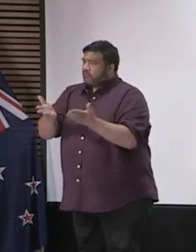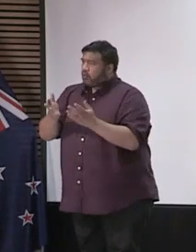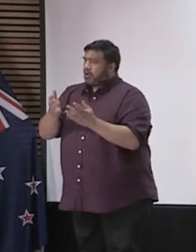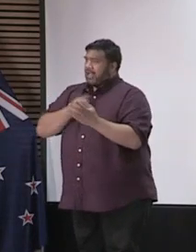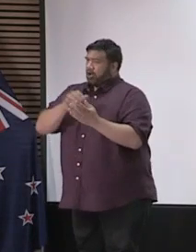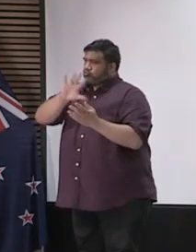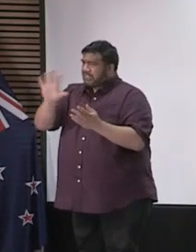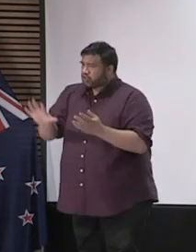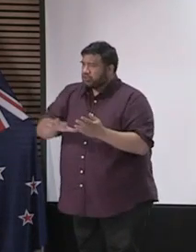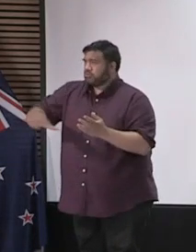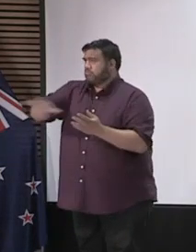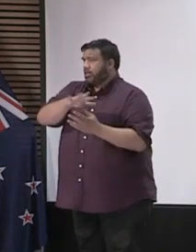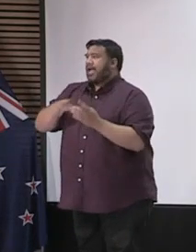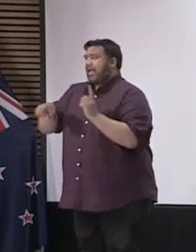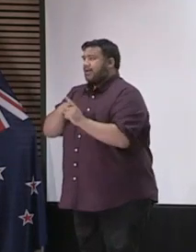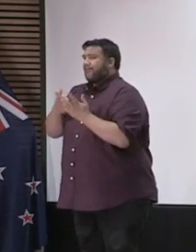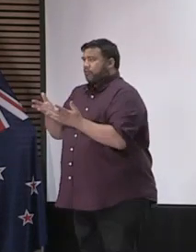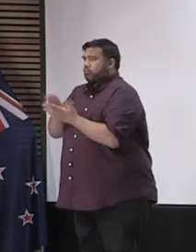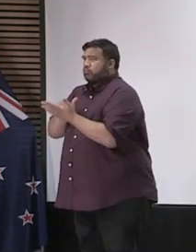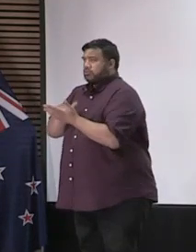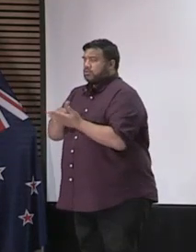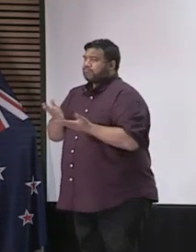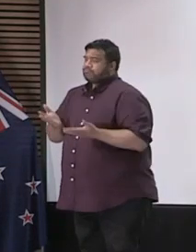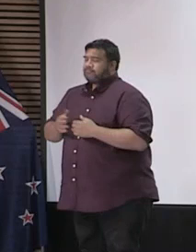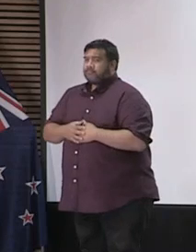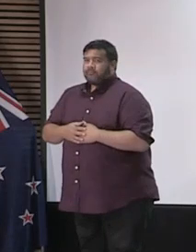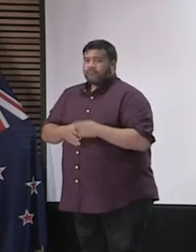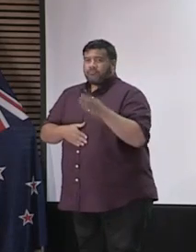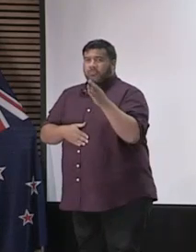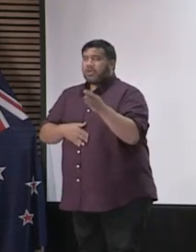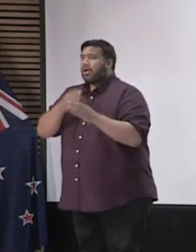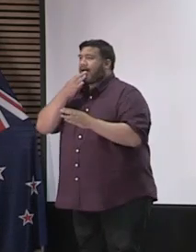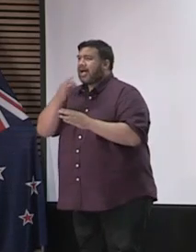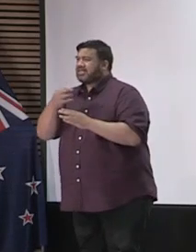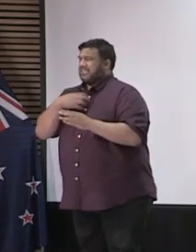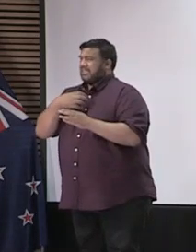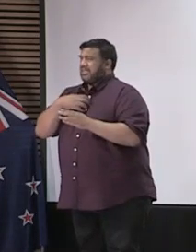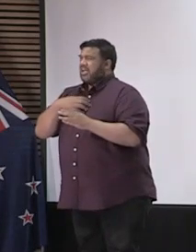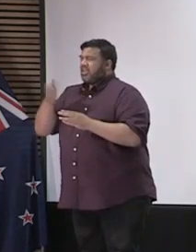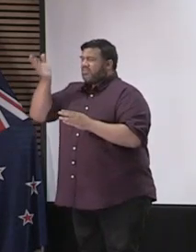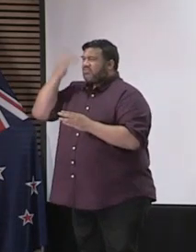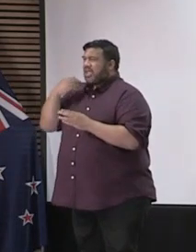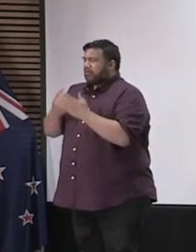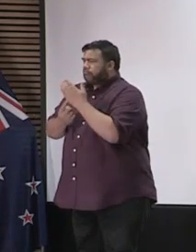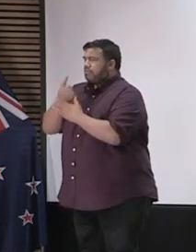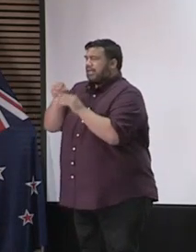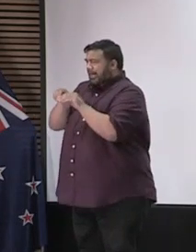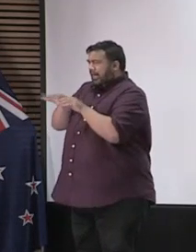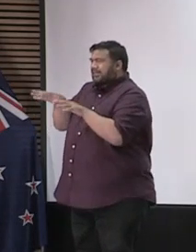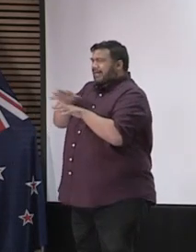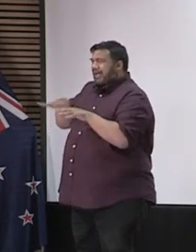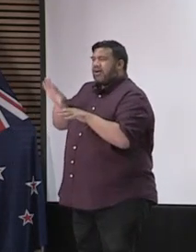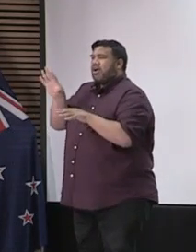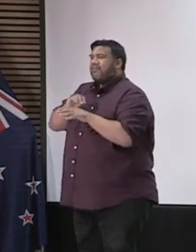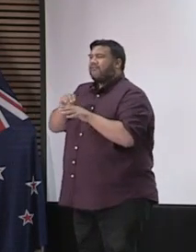Minister, thank you. First for Dr. Bloomfield, how far back does the Stag Do cluster date back to, and is that cluster linked to a